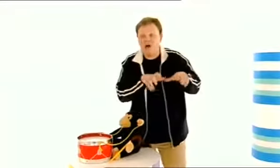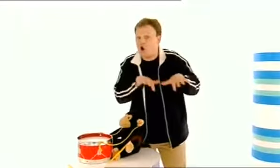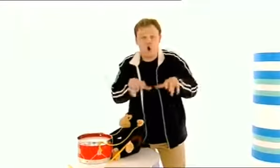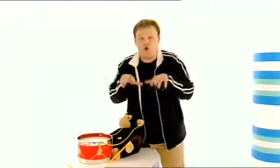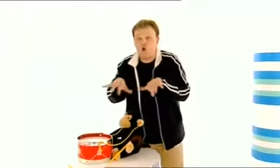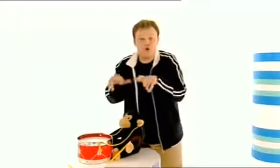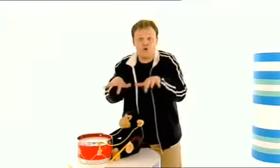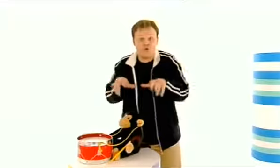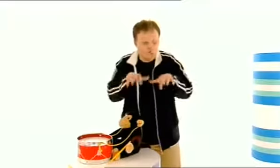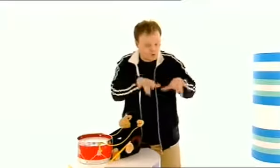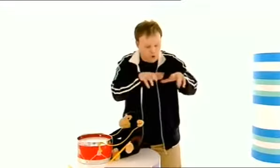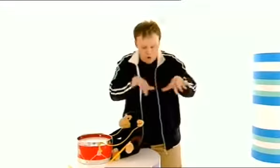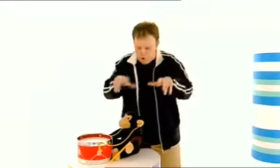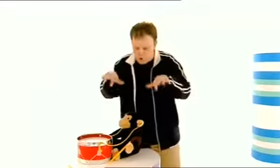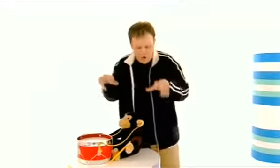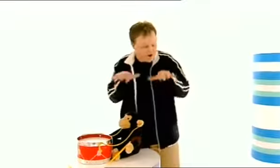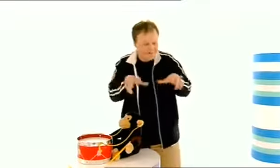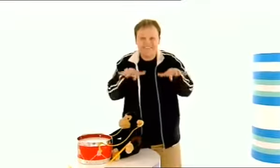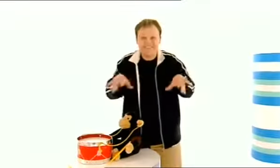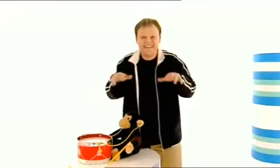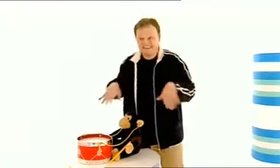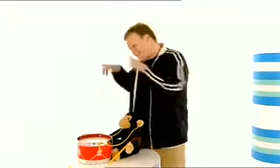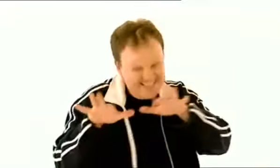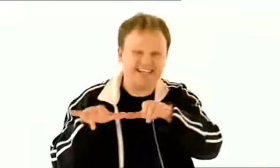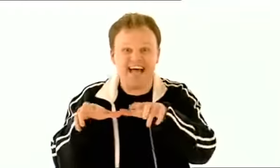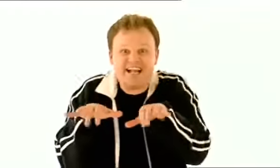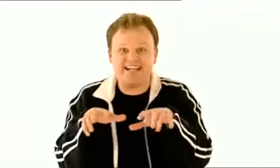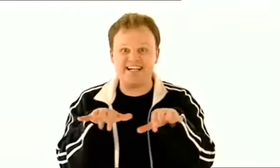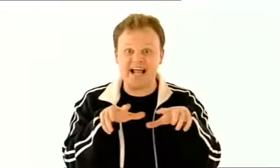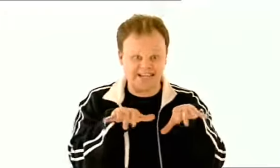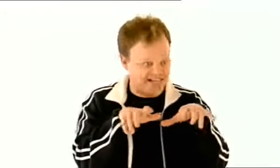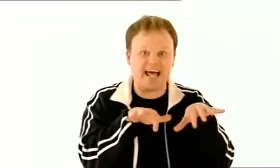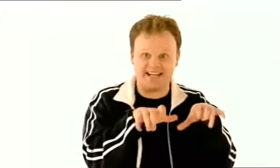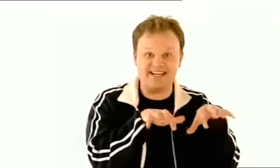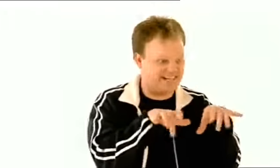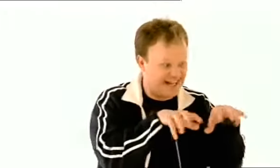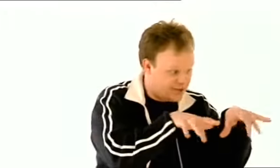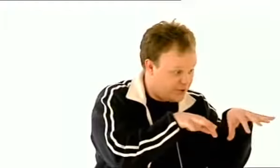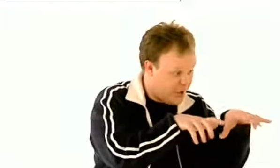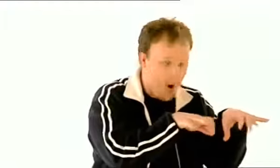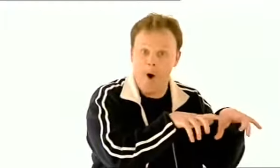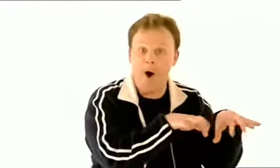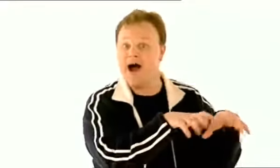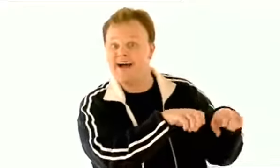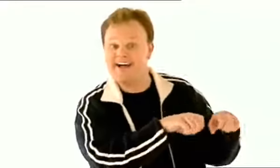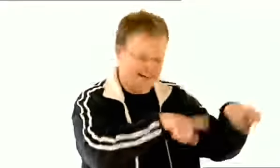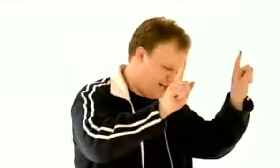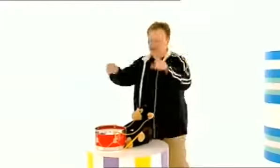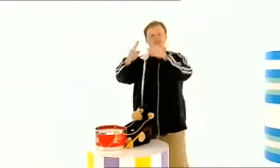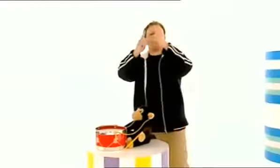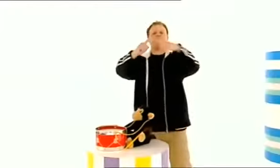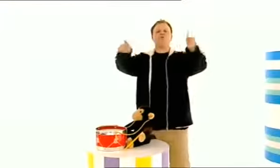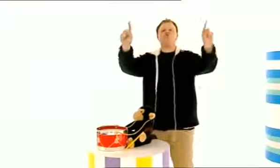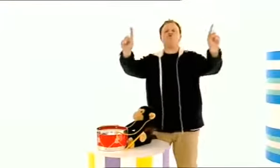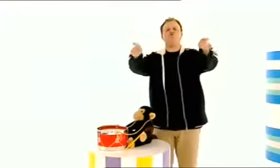Piano. Woo! Diddle daddle, diddle daddle, diddle daddle, diddle daddle do. Let's make